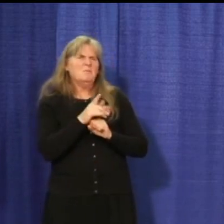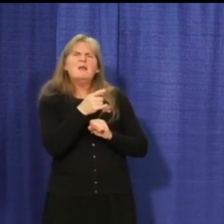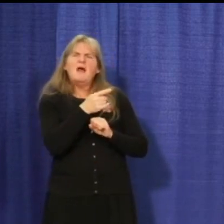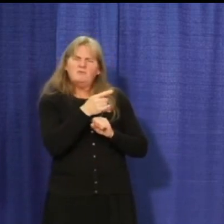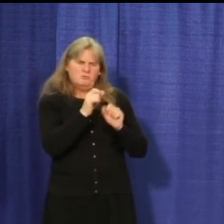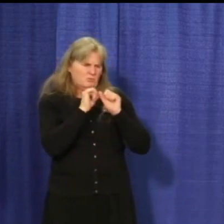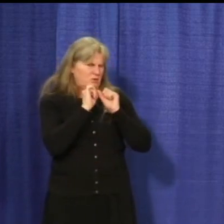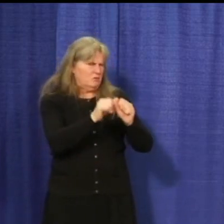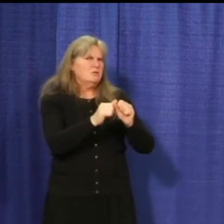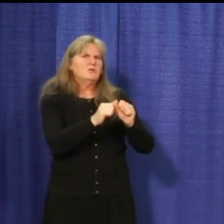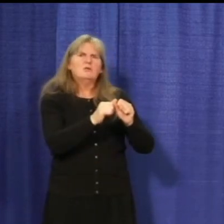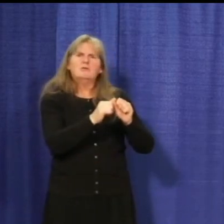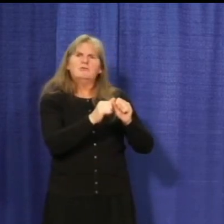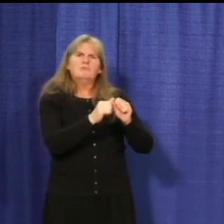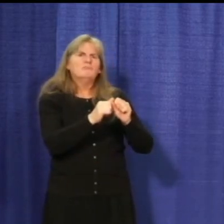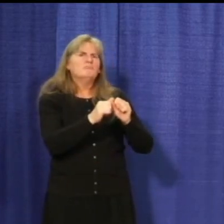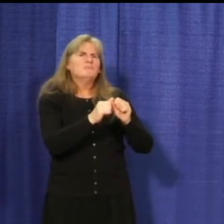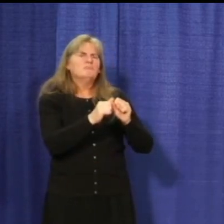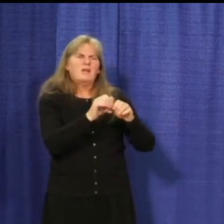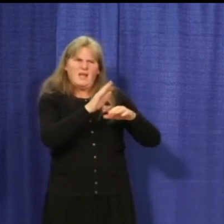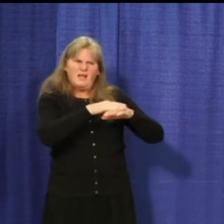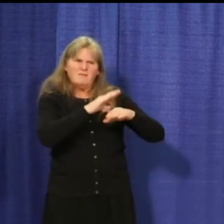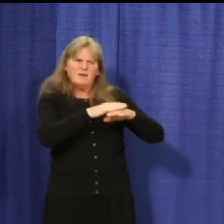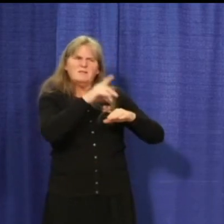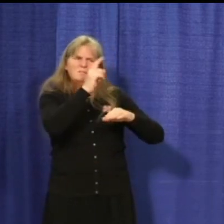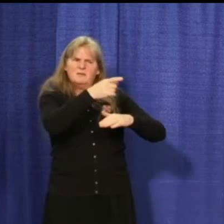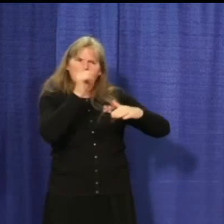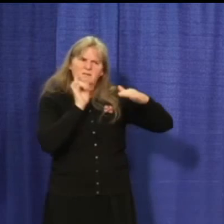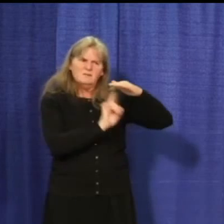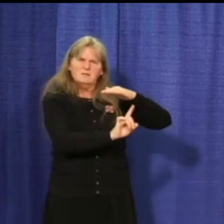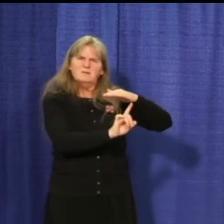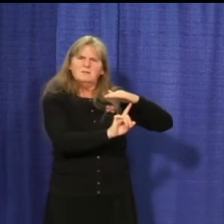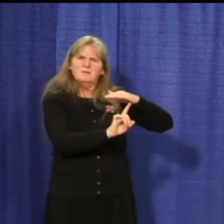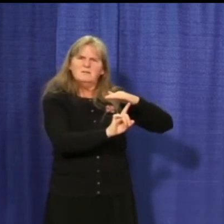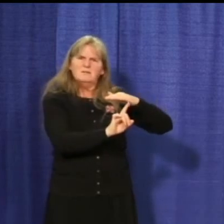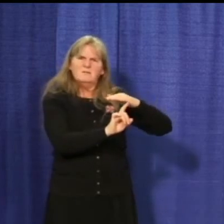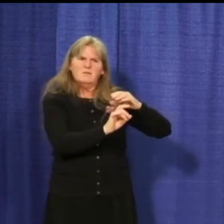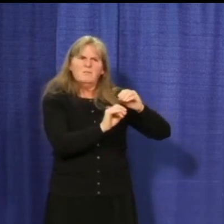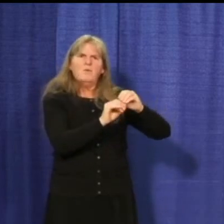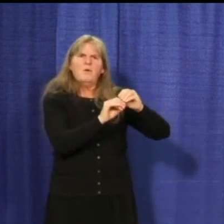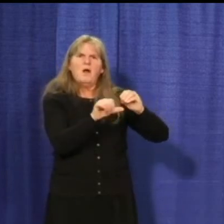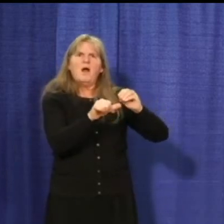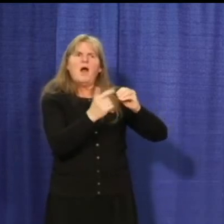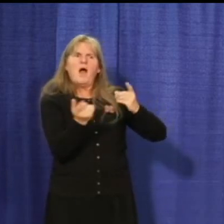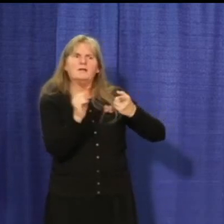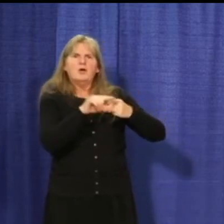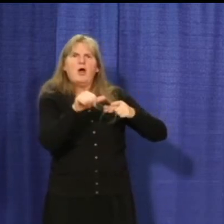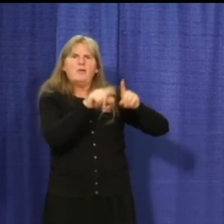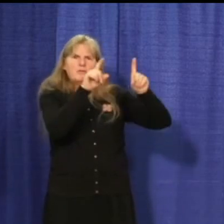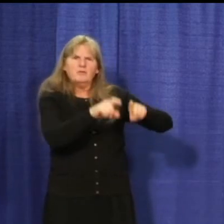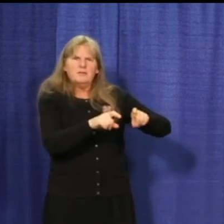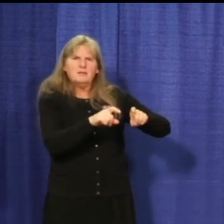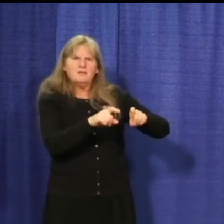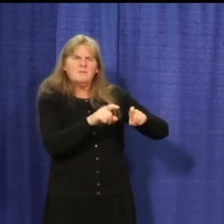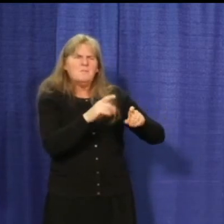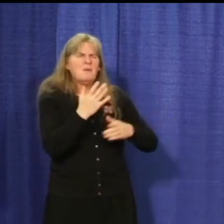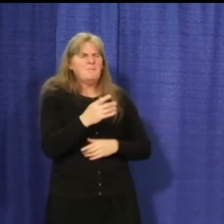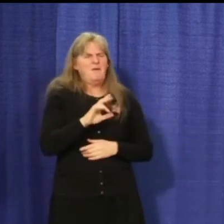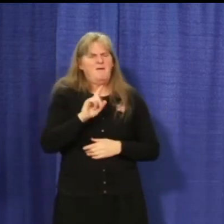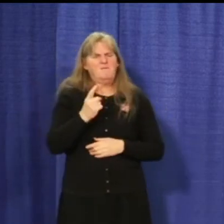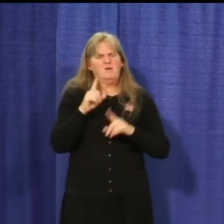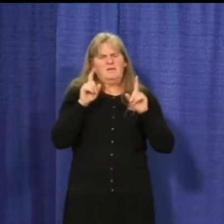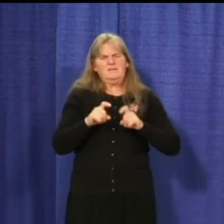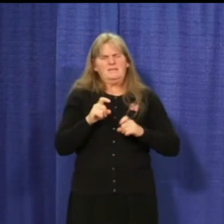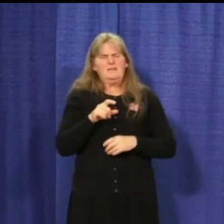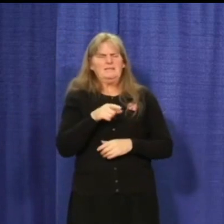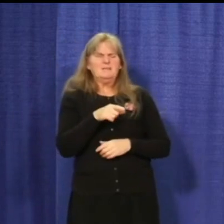in is going to be advised to stay in self-isolation for another test because maybe the first test